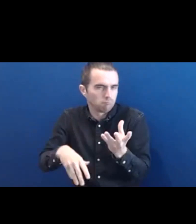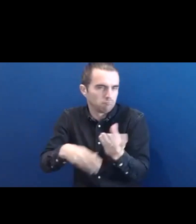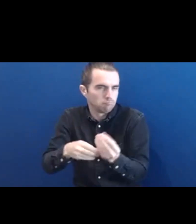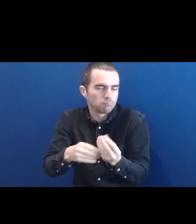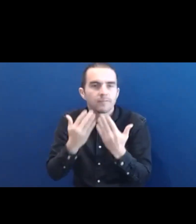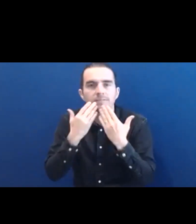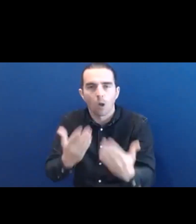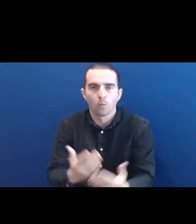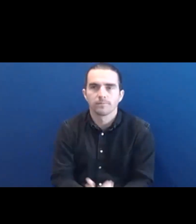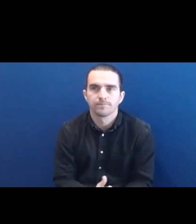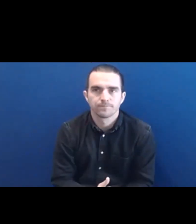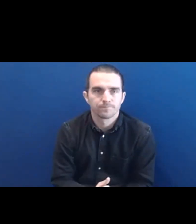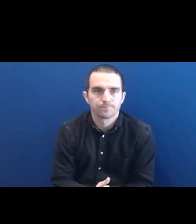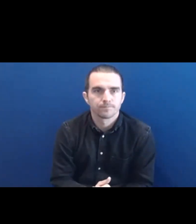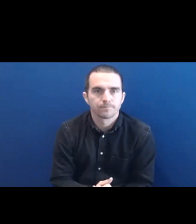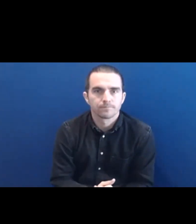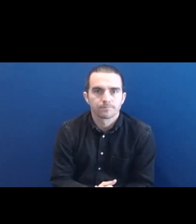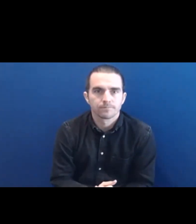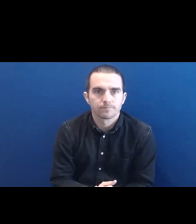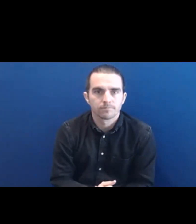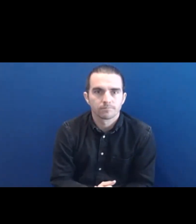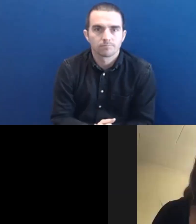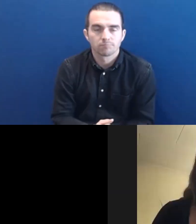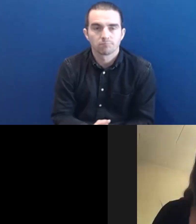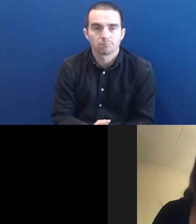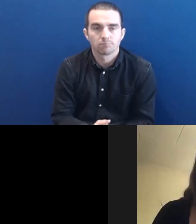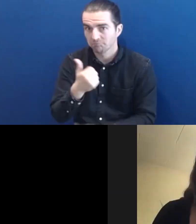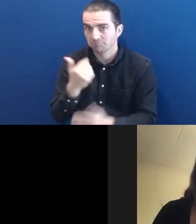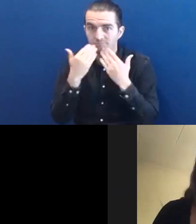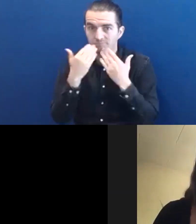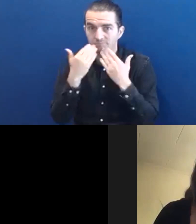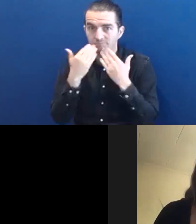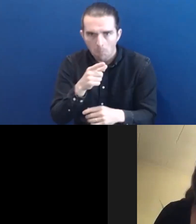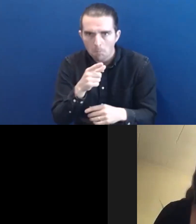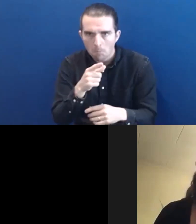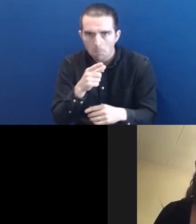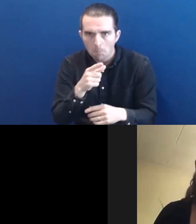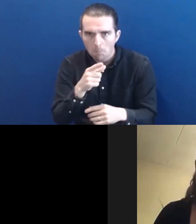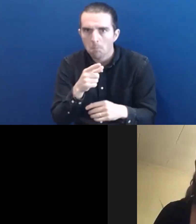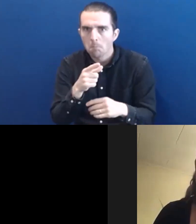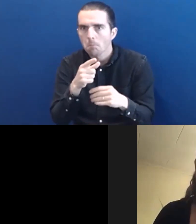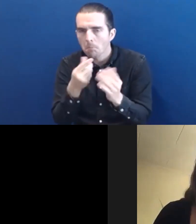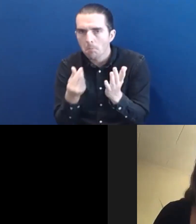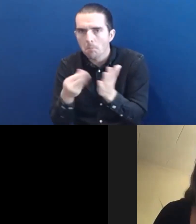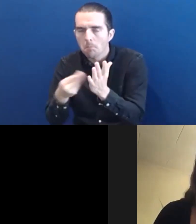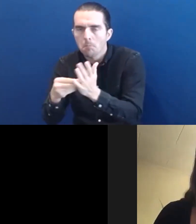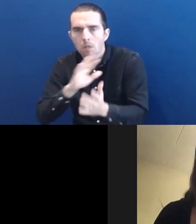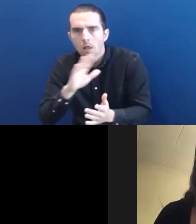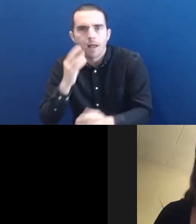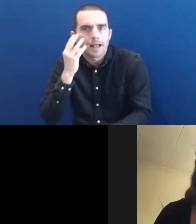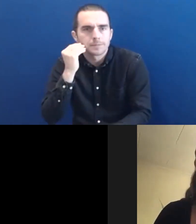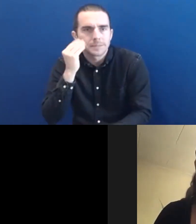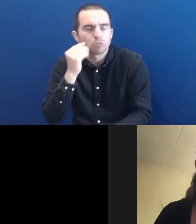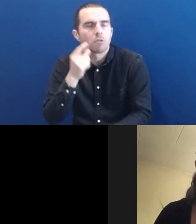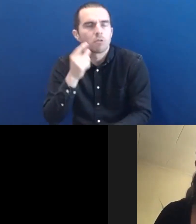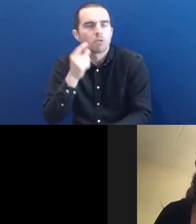good additions and experiences. I liked especially your sentence to recognize that